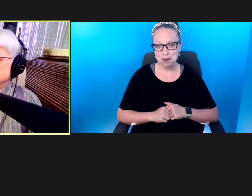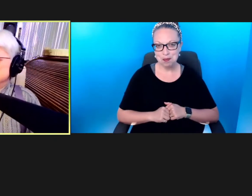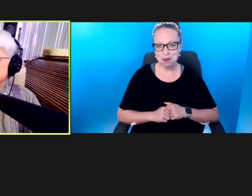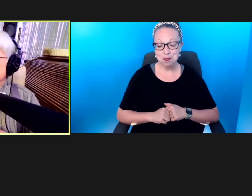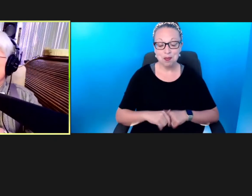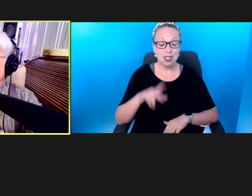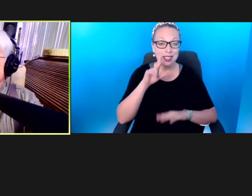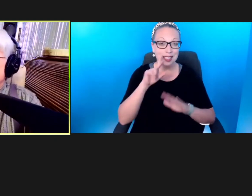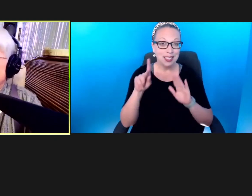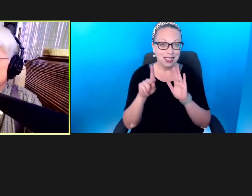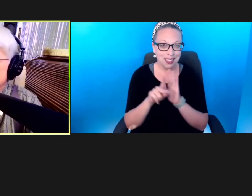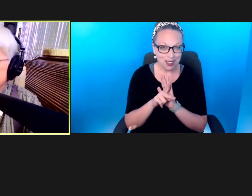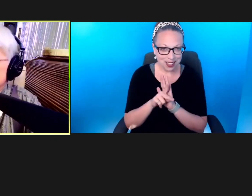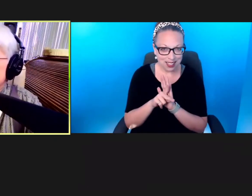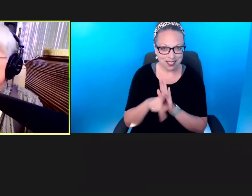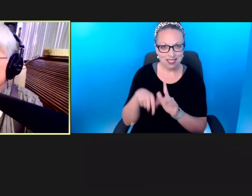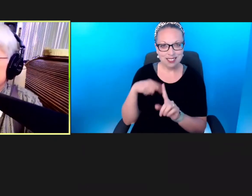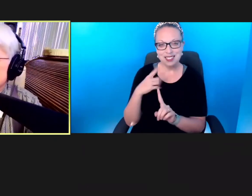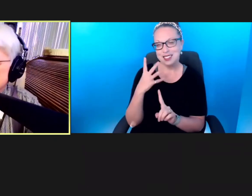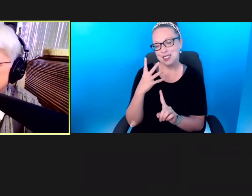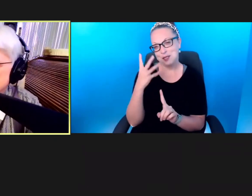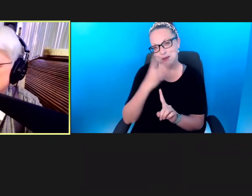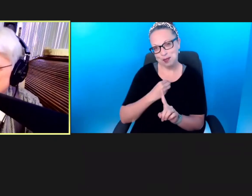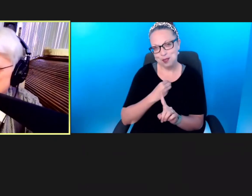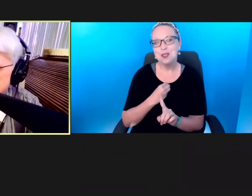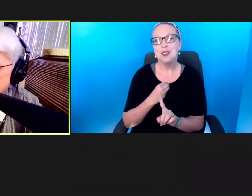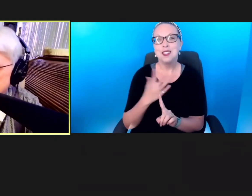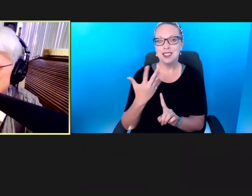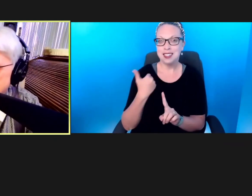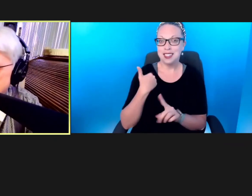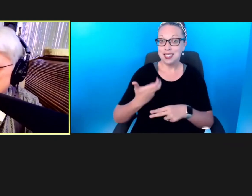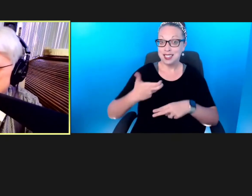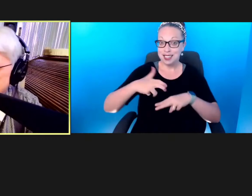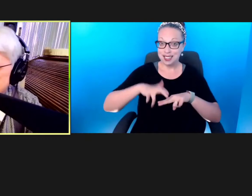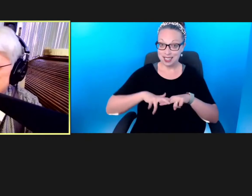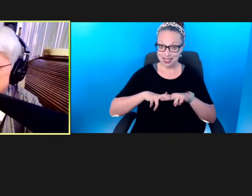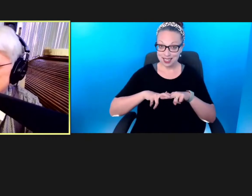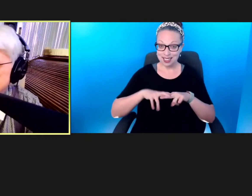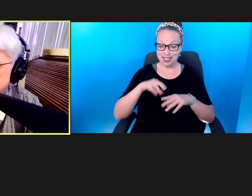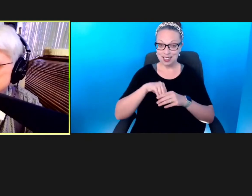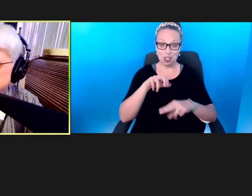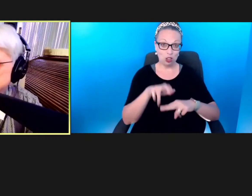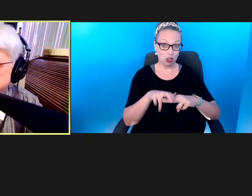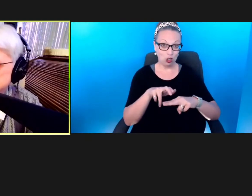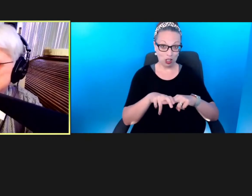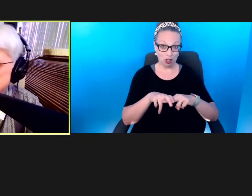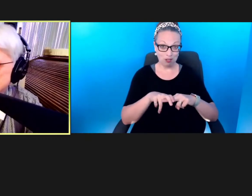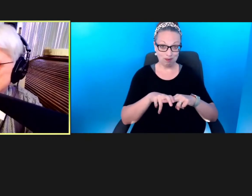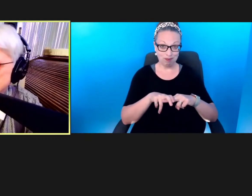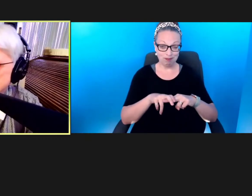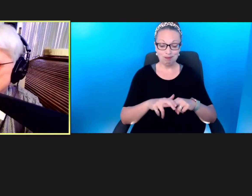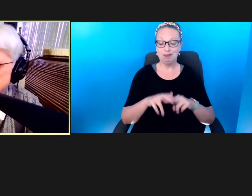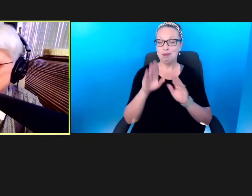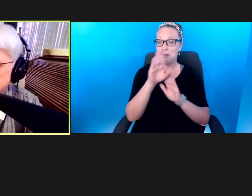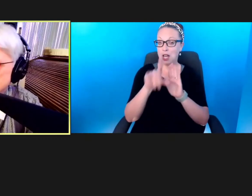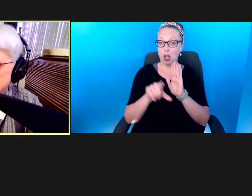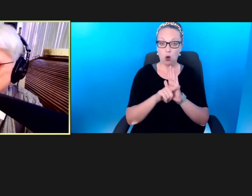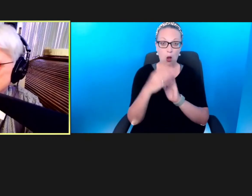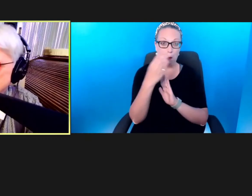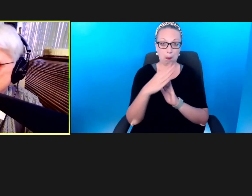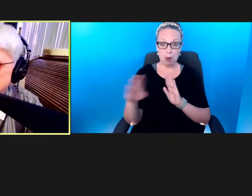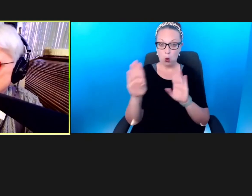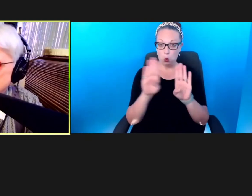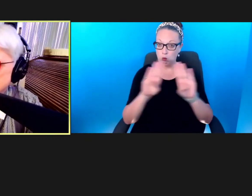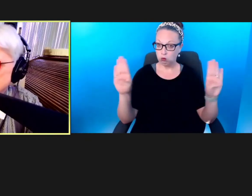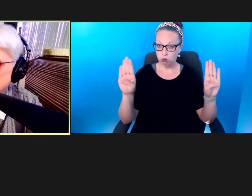And Kira, beautiful Kira, is sitting in a chair. Behind her is a blue